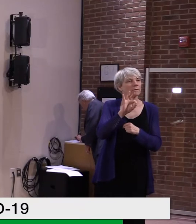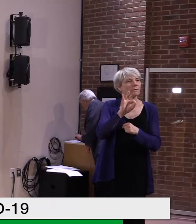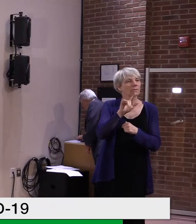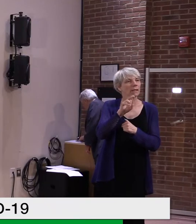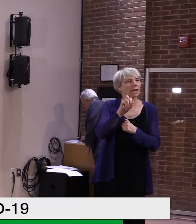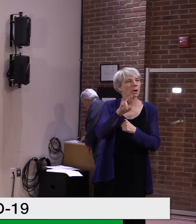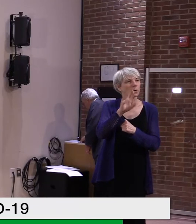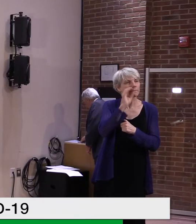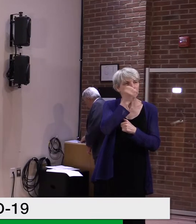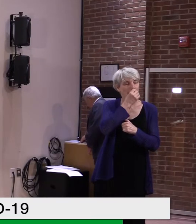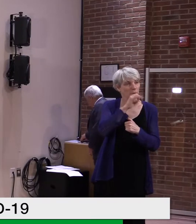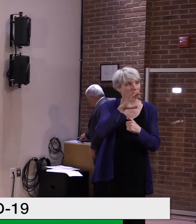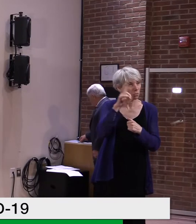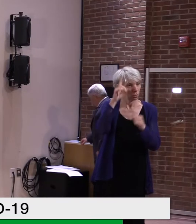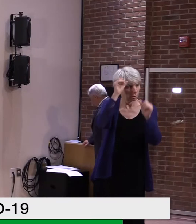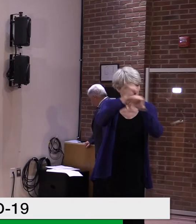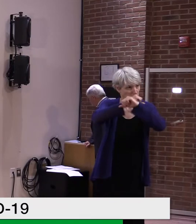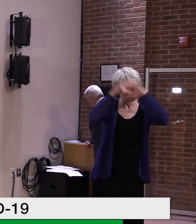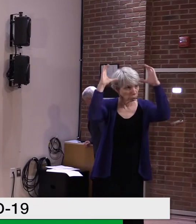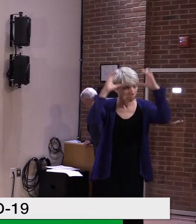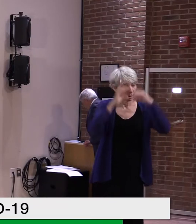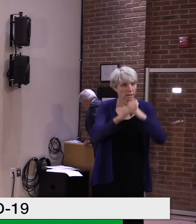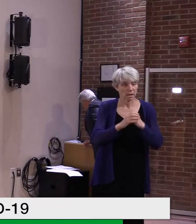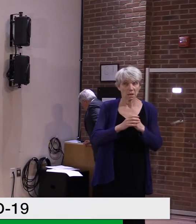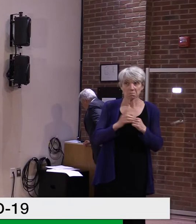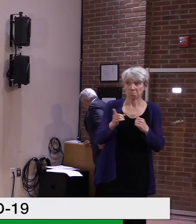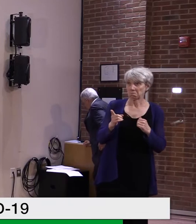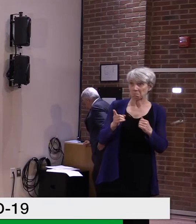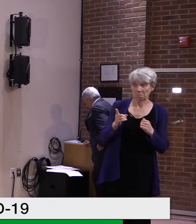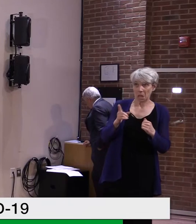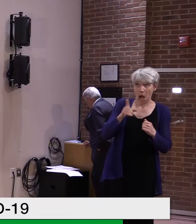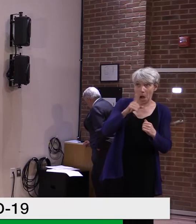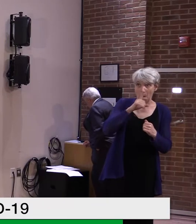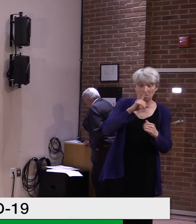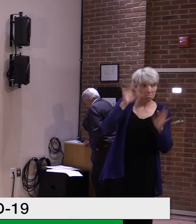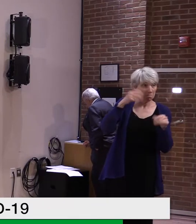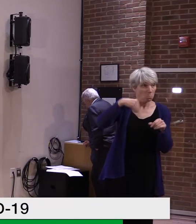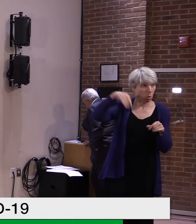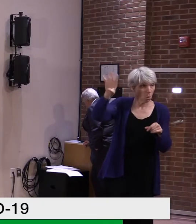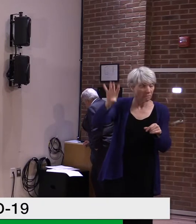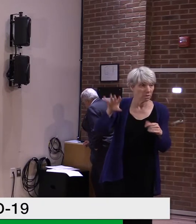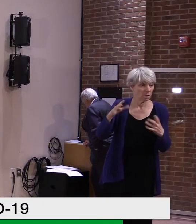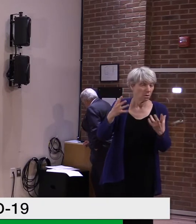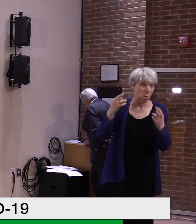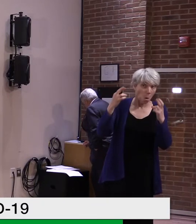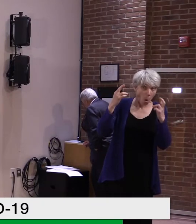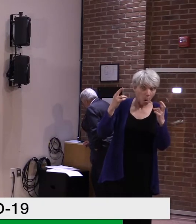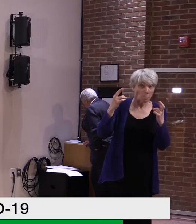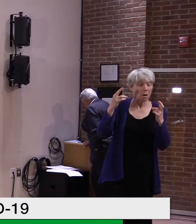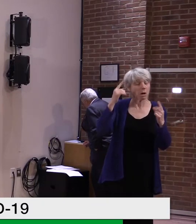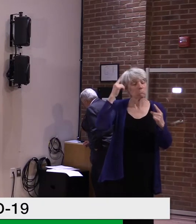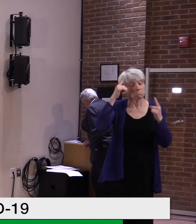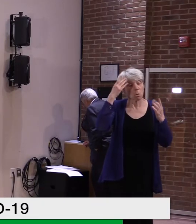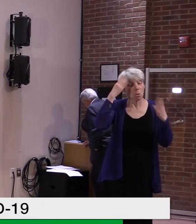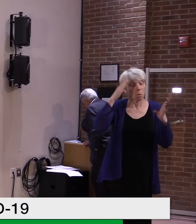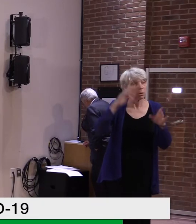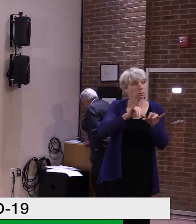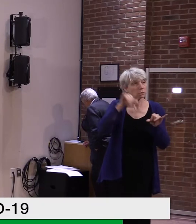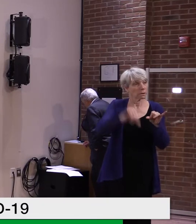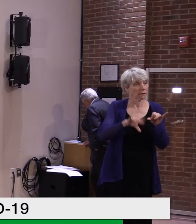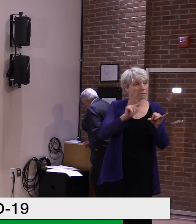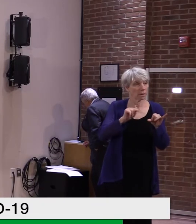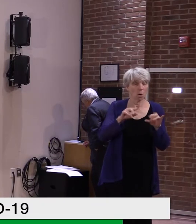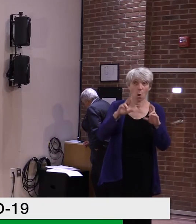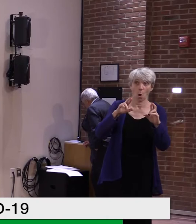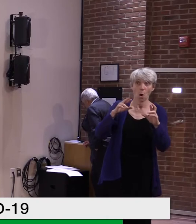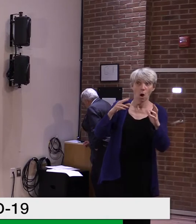to make any assumptions that they're not planning to be here. And so if they're planning to be here, we want to do everything we can to welcome them here